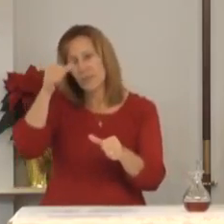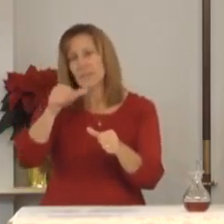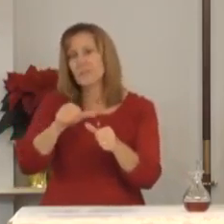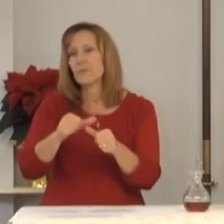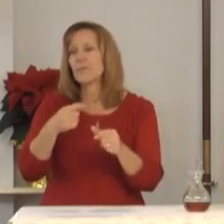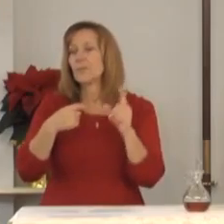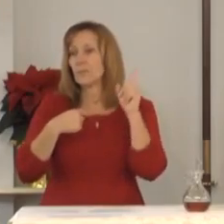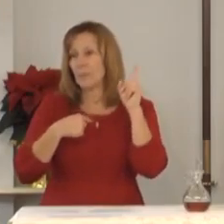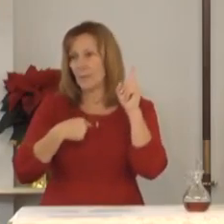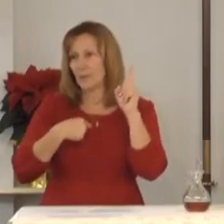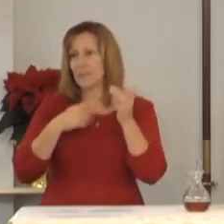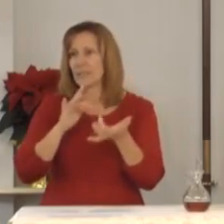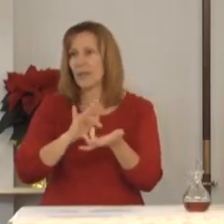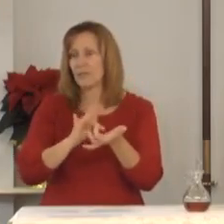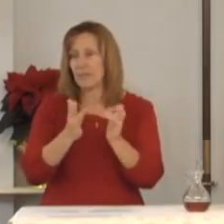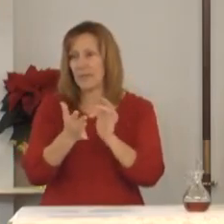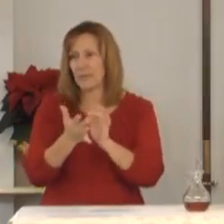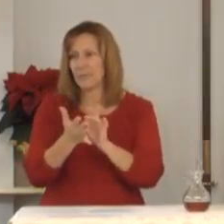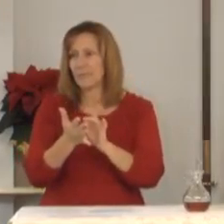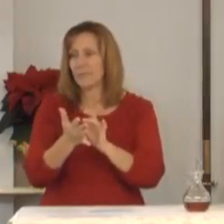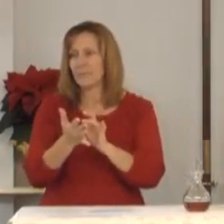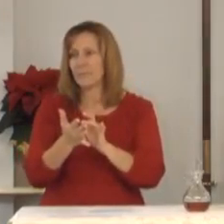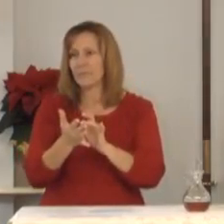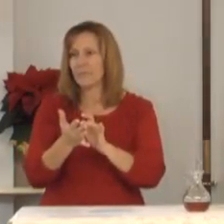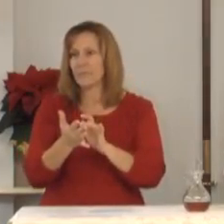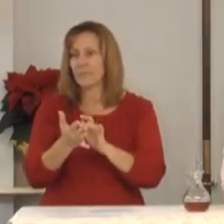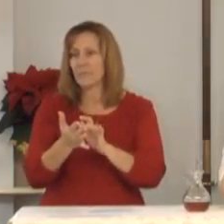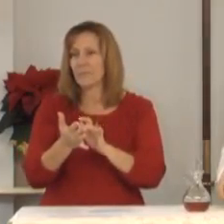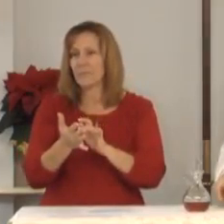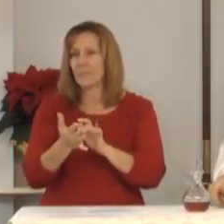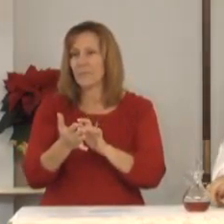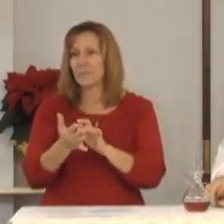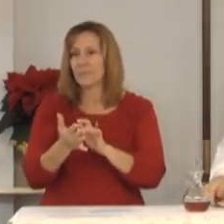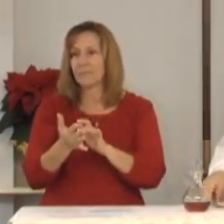Do this for the remembrance of me."